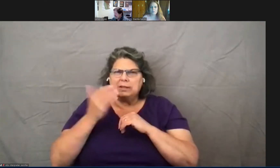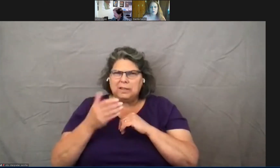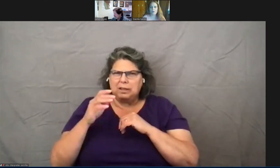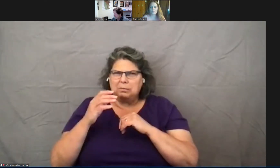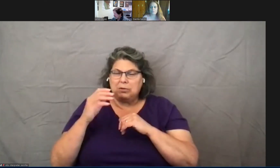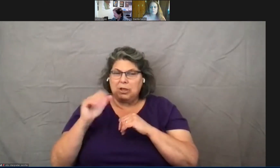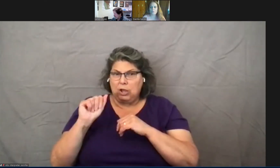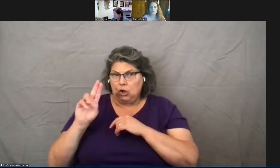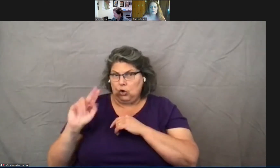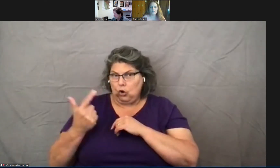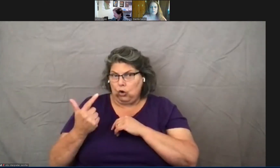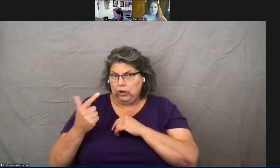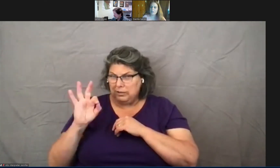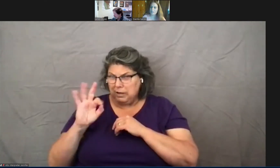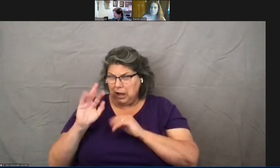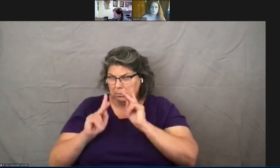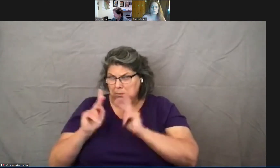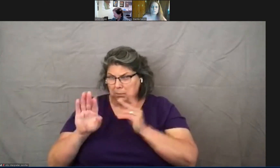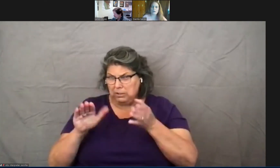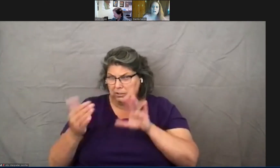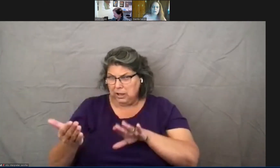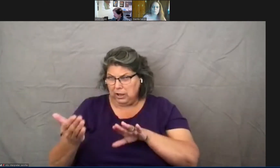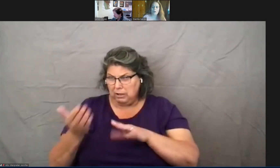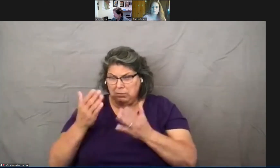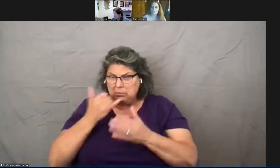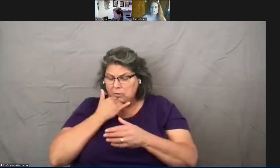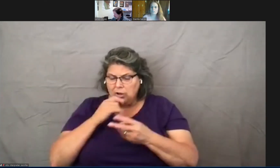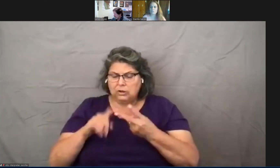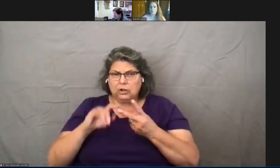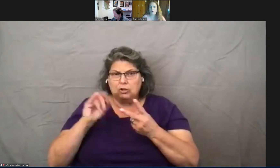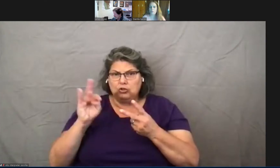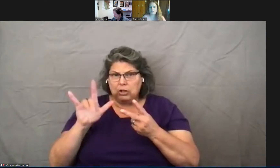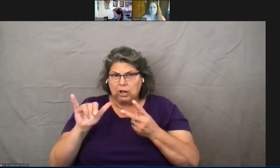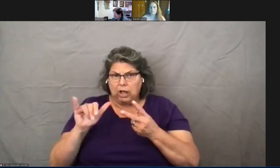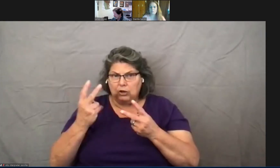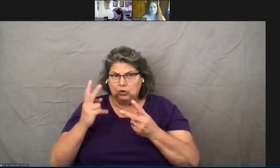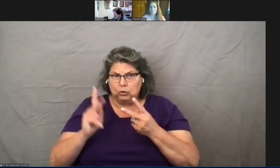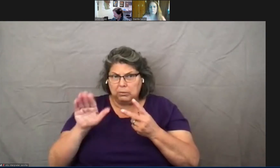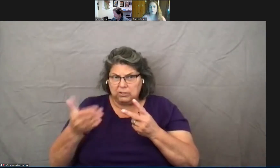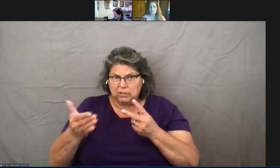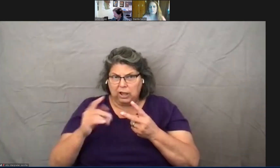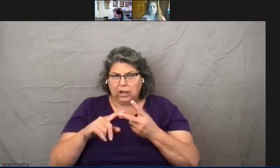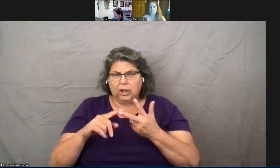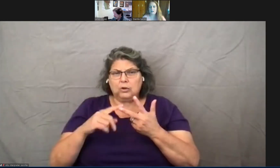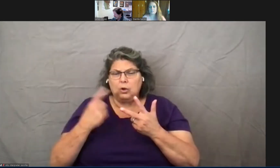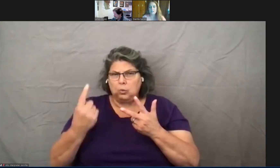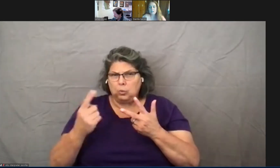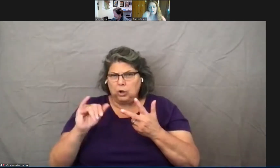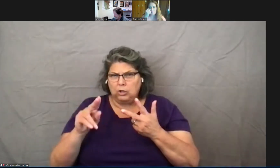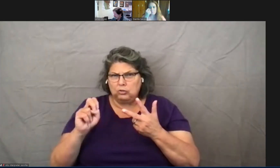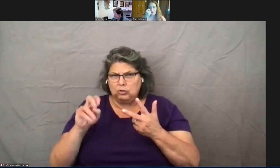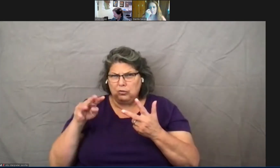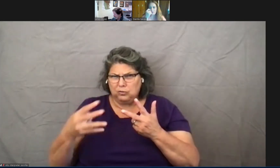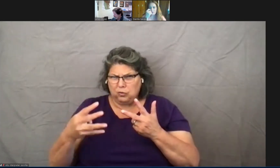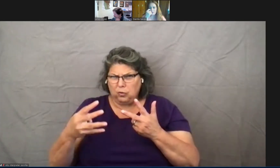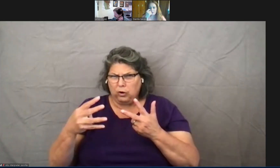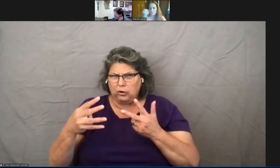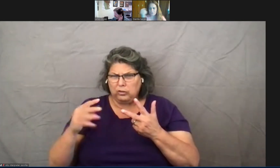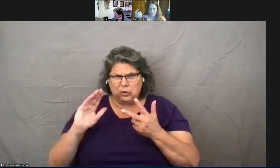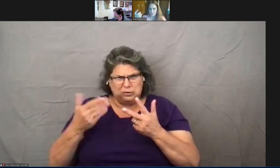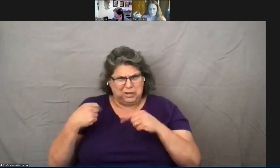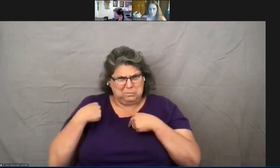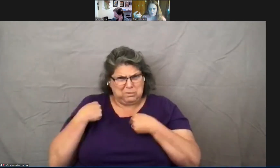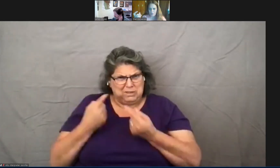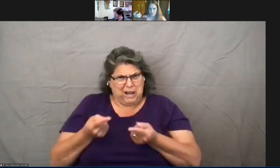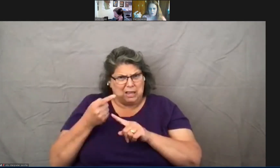I could be off a few there. And we had like 2 in July, 1 on June 4th, and they seem a little bit more prevalent this last month. I was